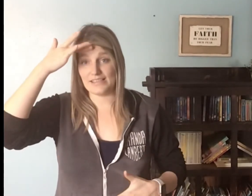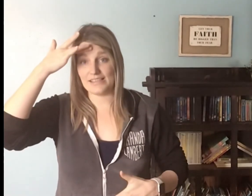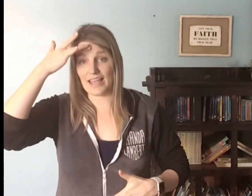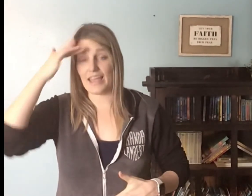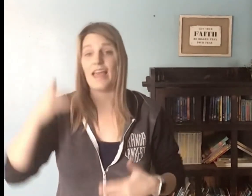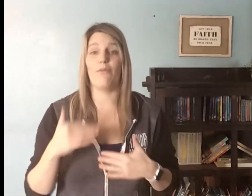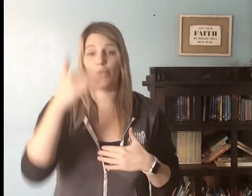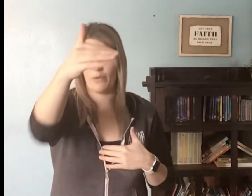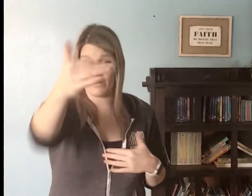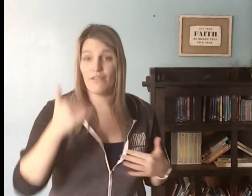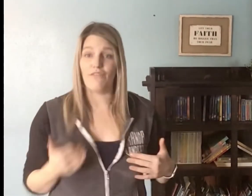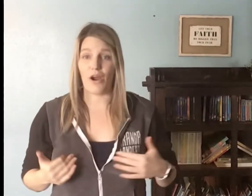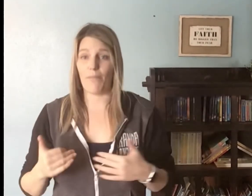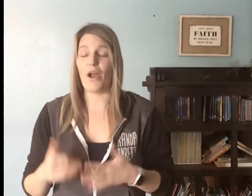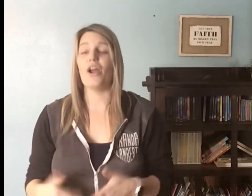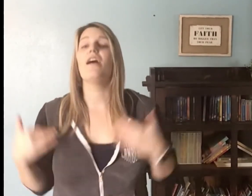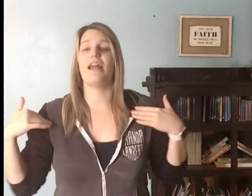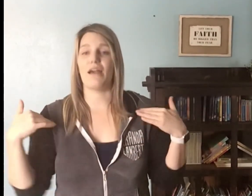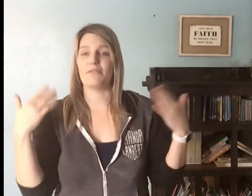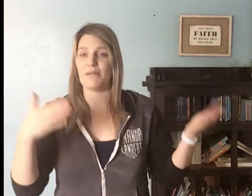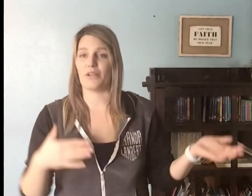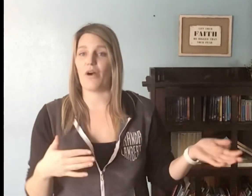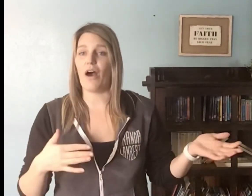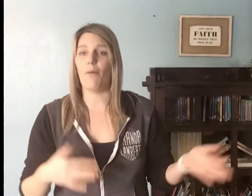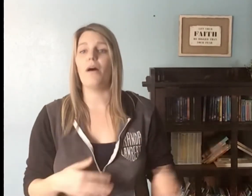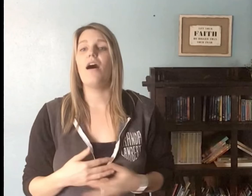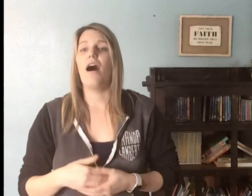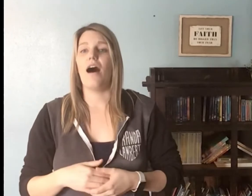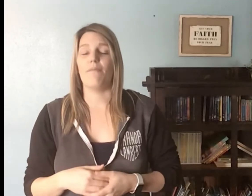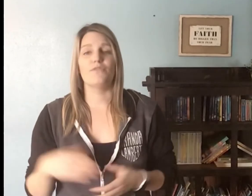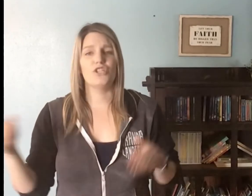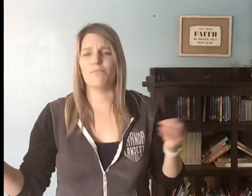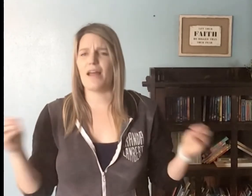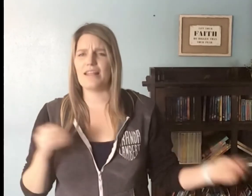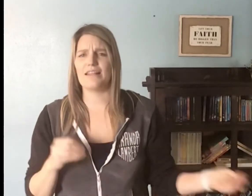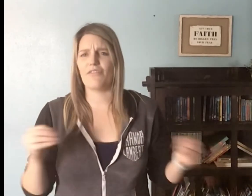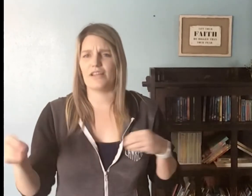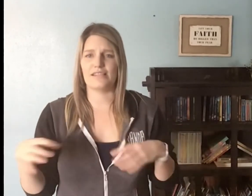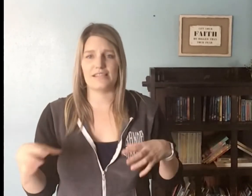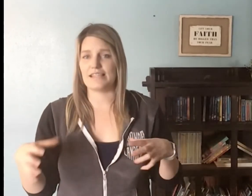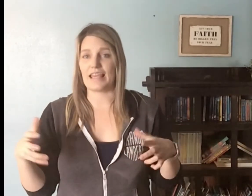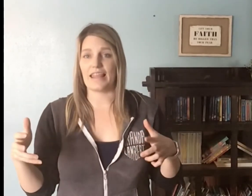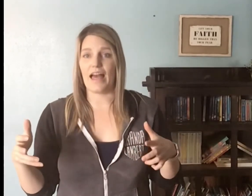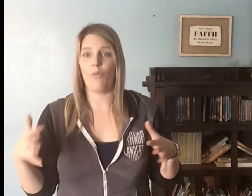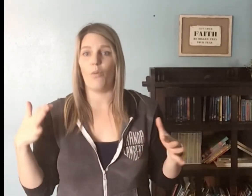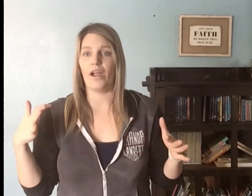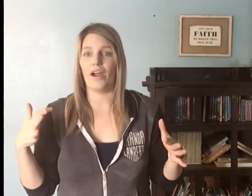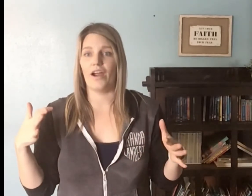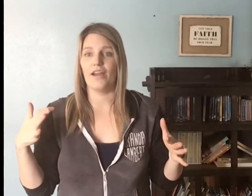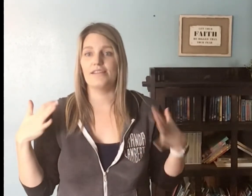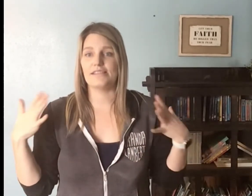sick, and we were far apart, and I was able to go help. Just many different instances like that where sign